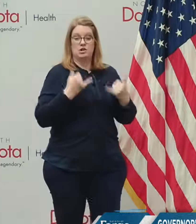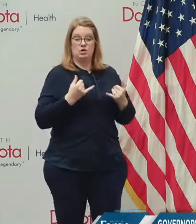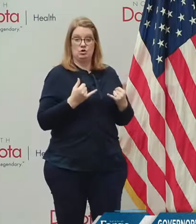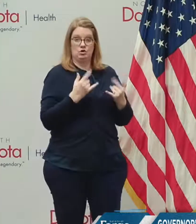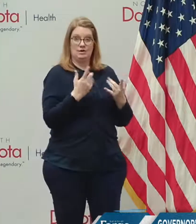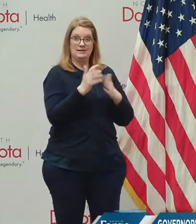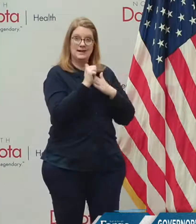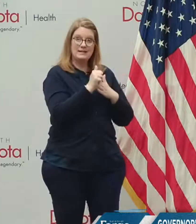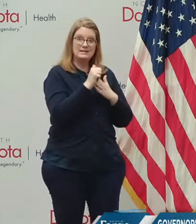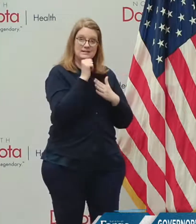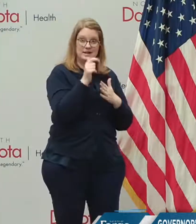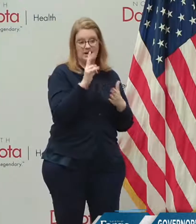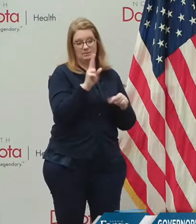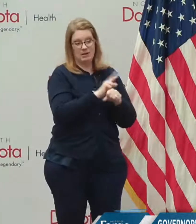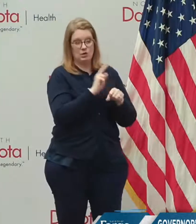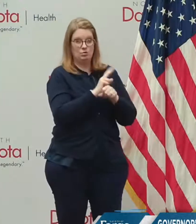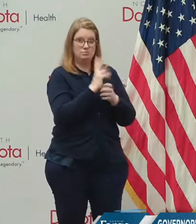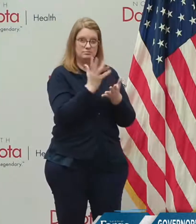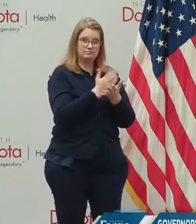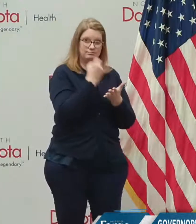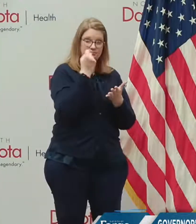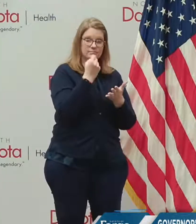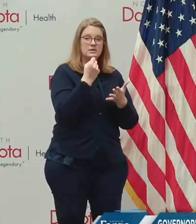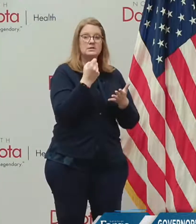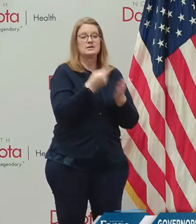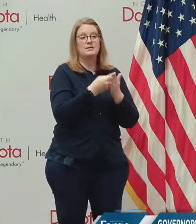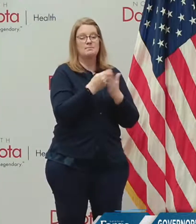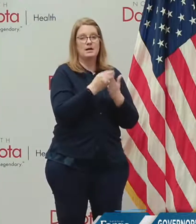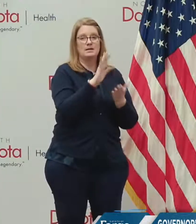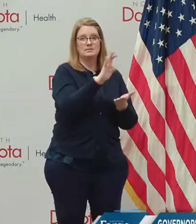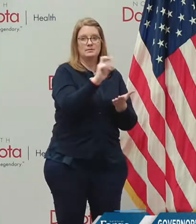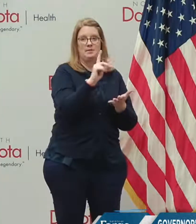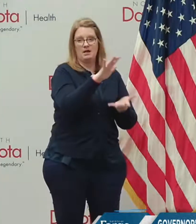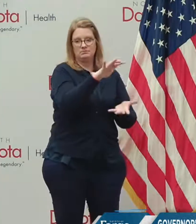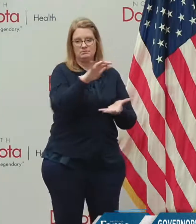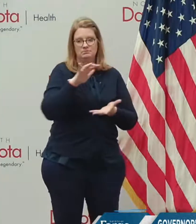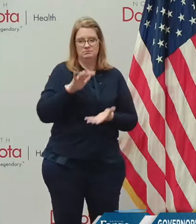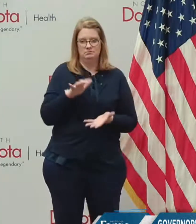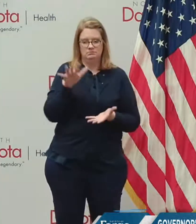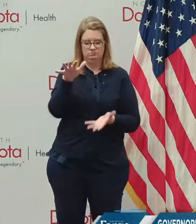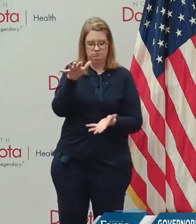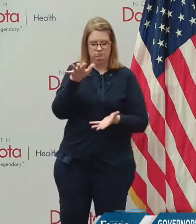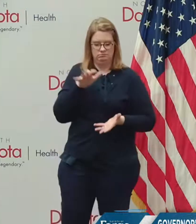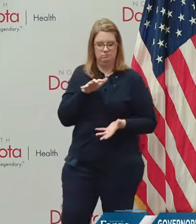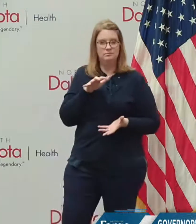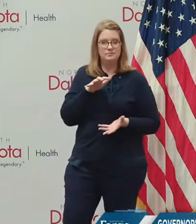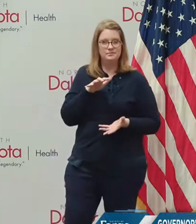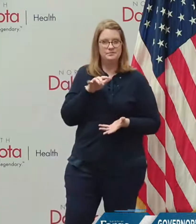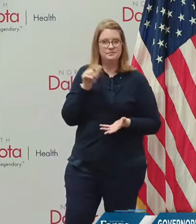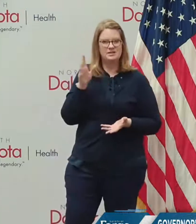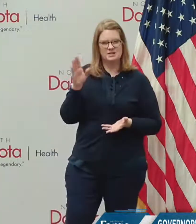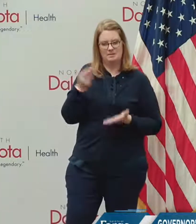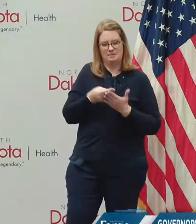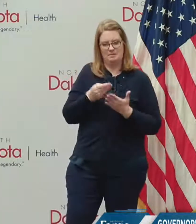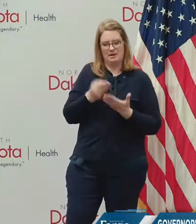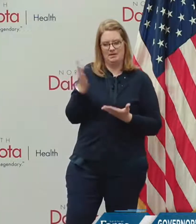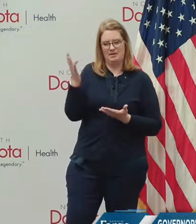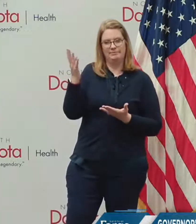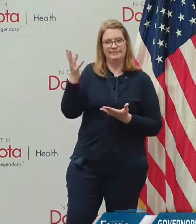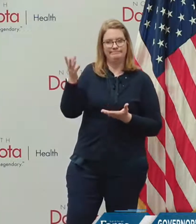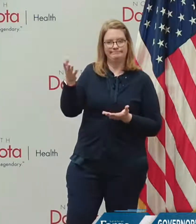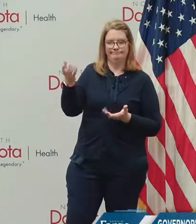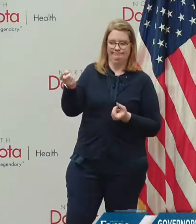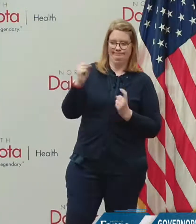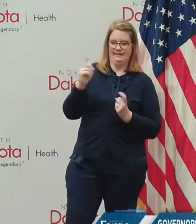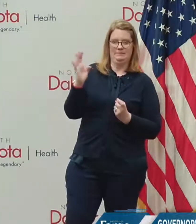be fully utilized before the end of the year. And so those were some of the bigger areas of potential turnback. But what